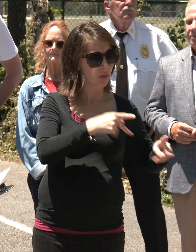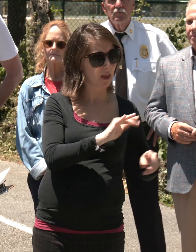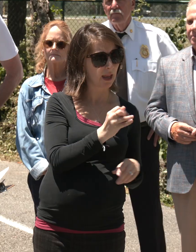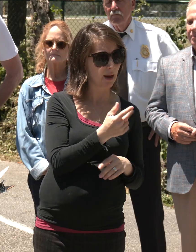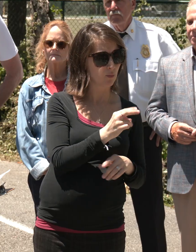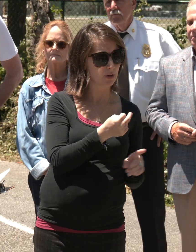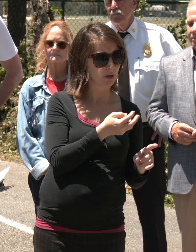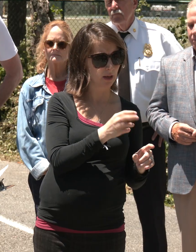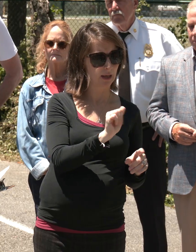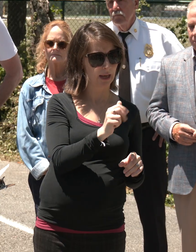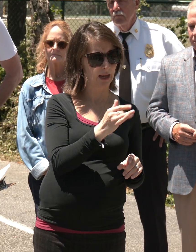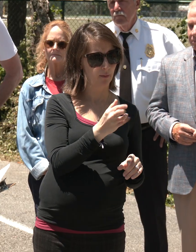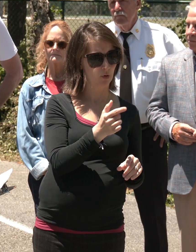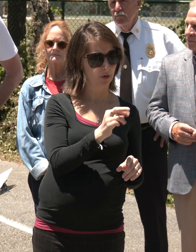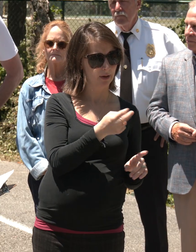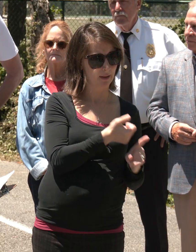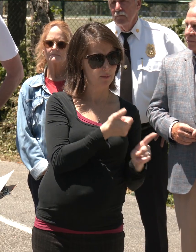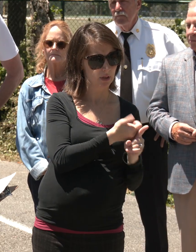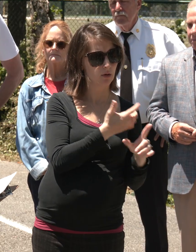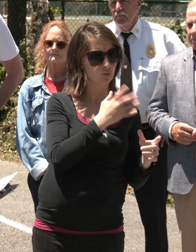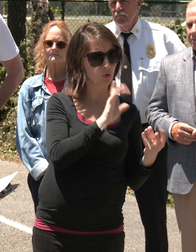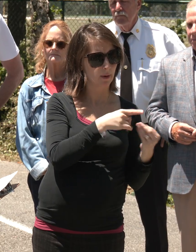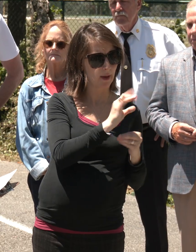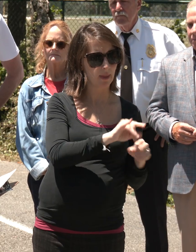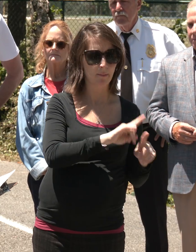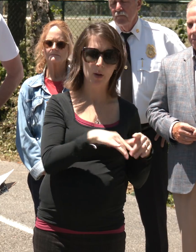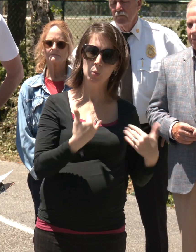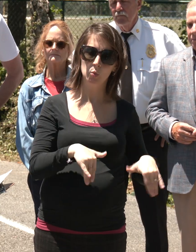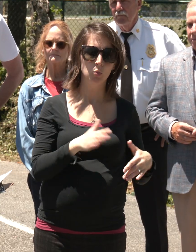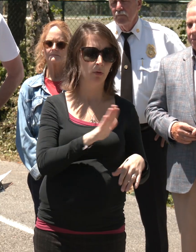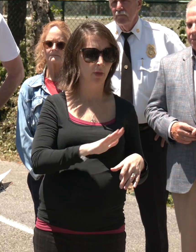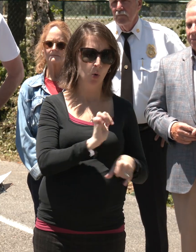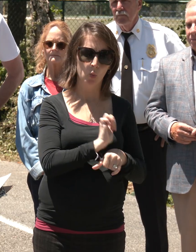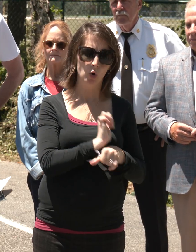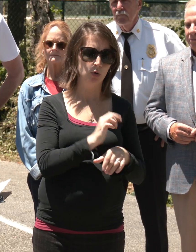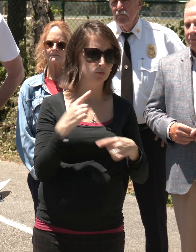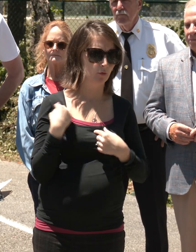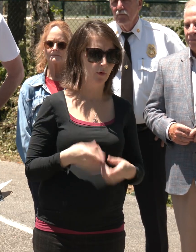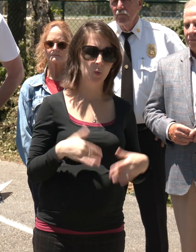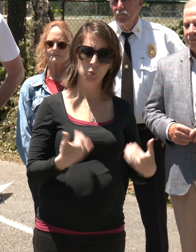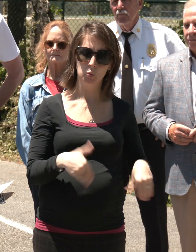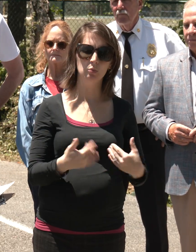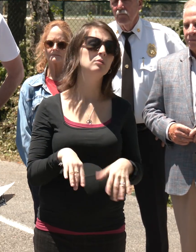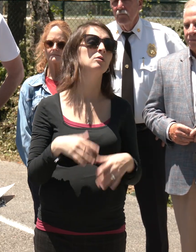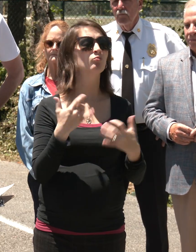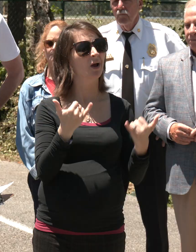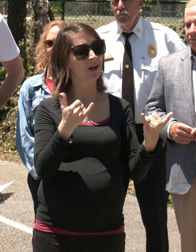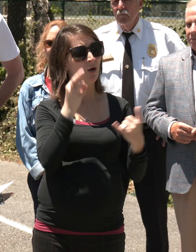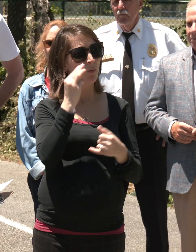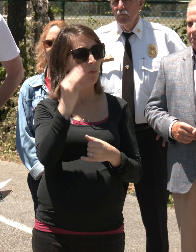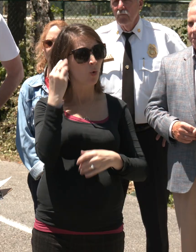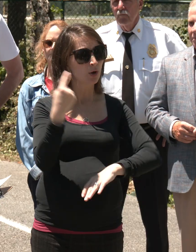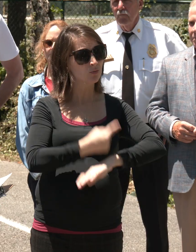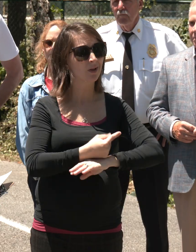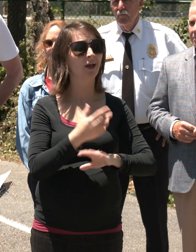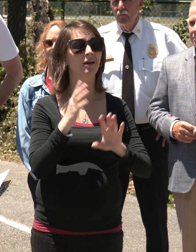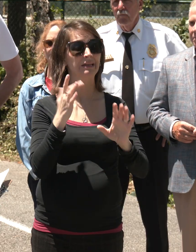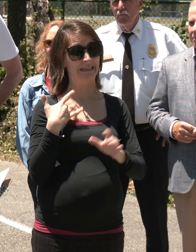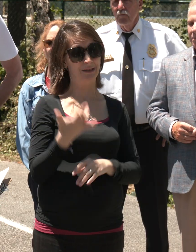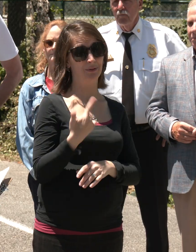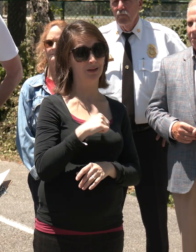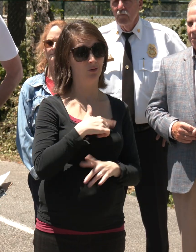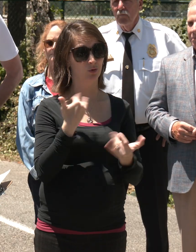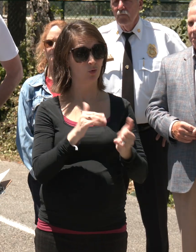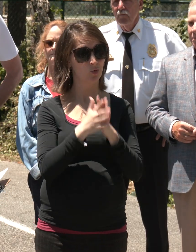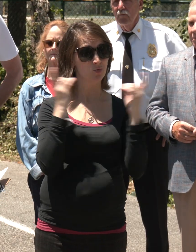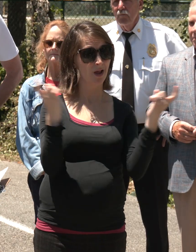been phenomenal. A couple of other logistical things. We're coming up on Memorial Day. This is typically a time we